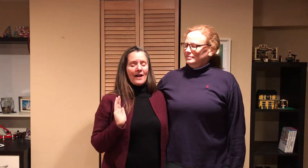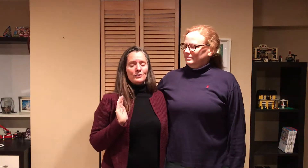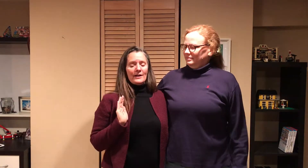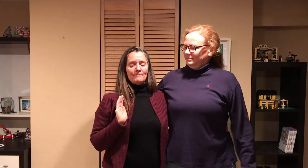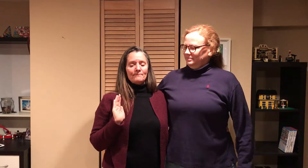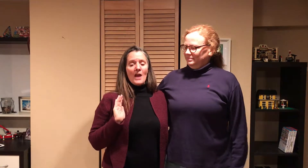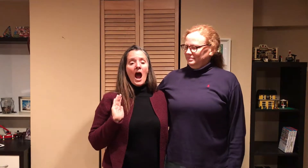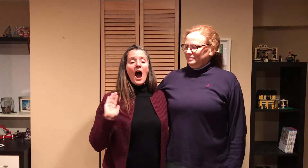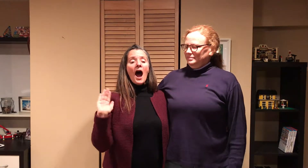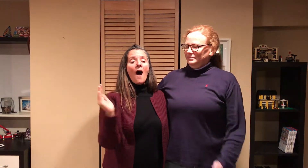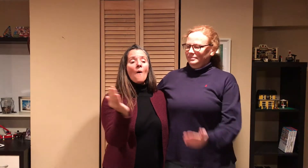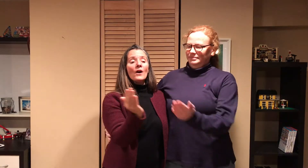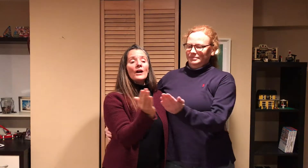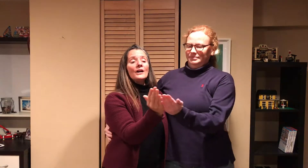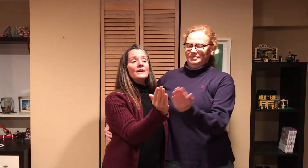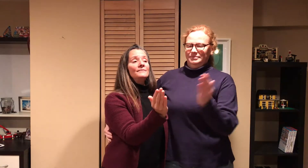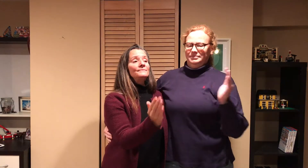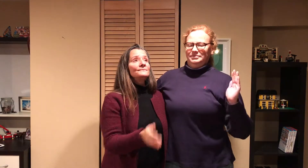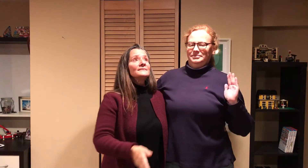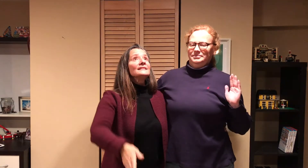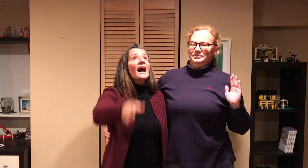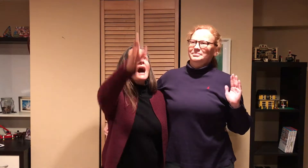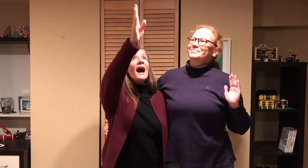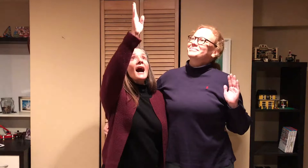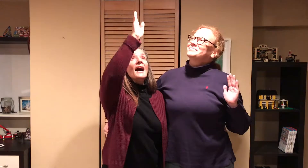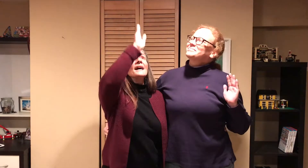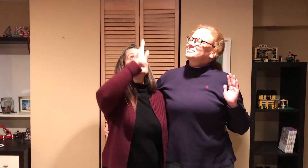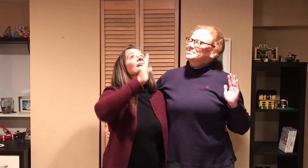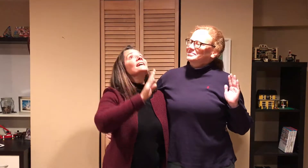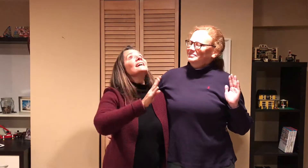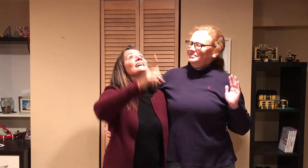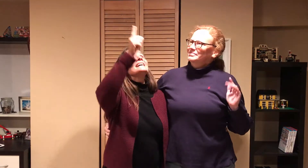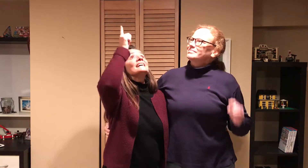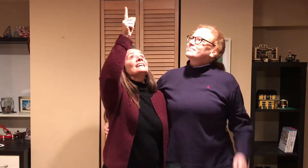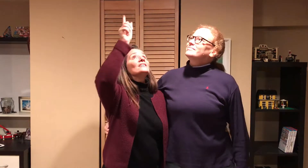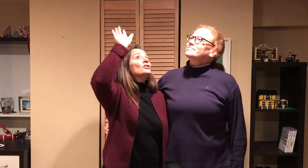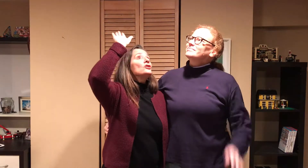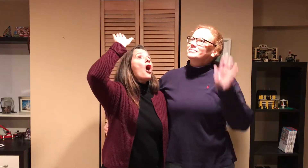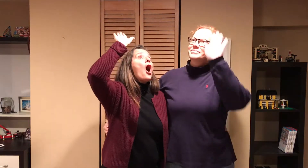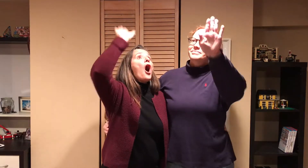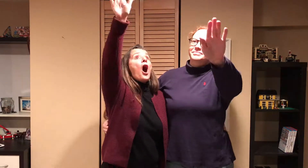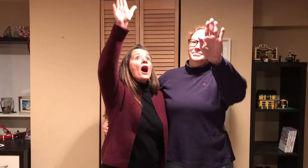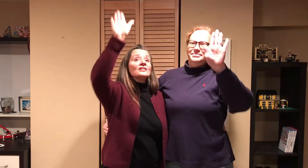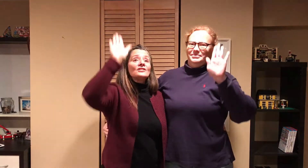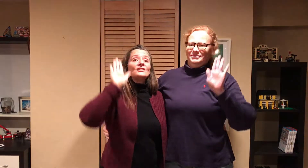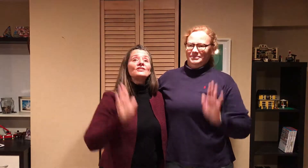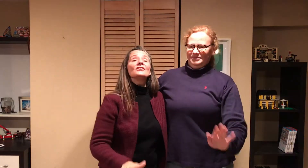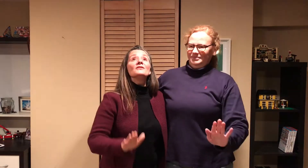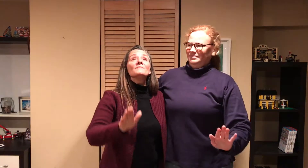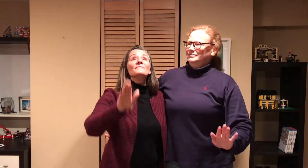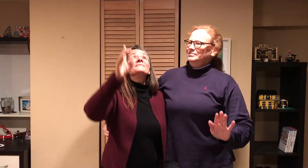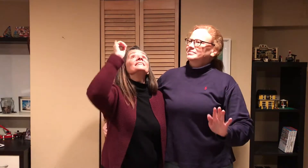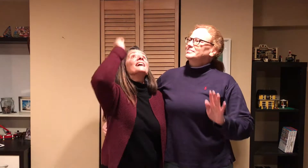do it again. Our God is an awesome